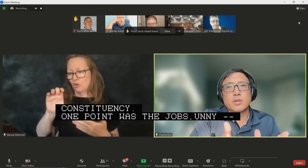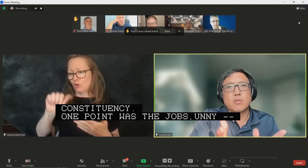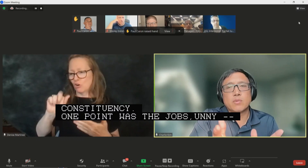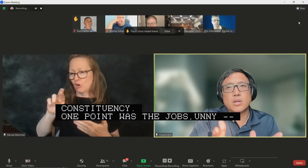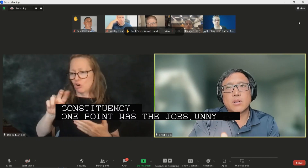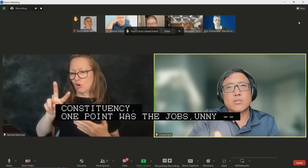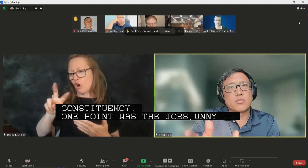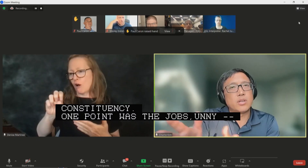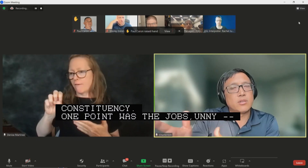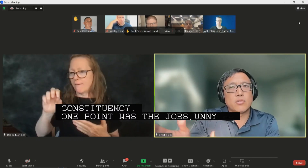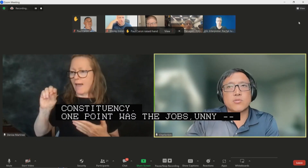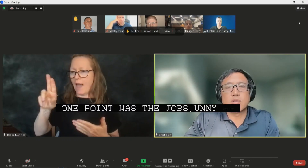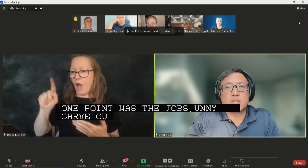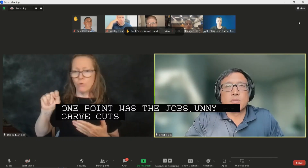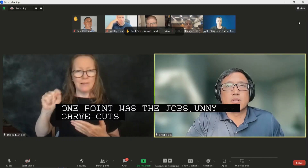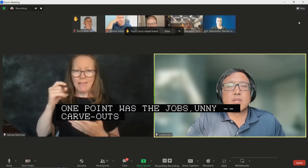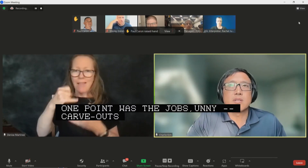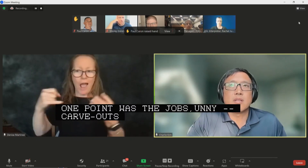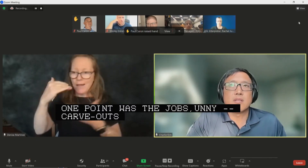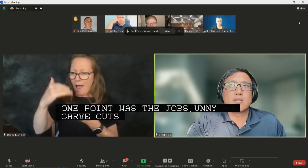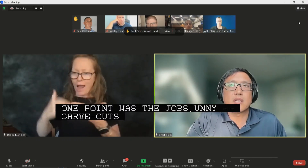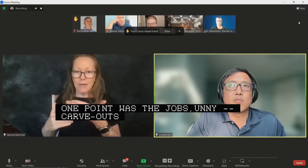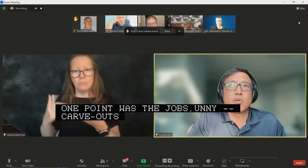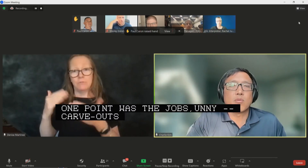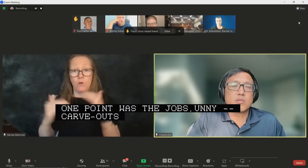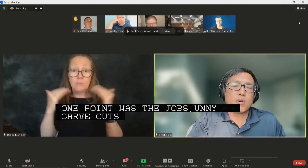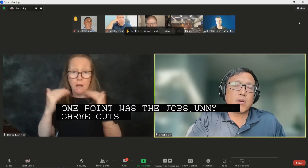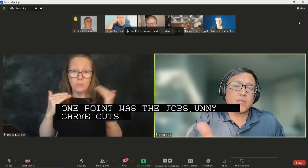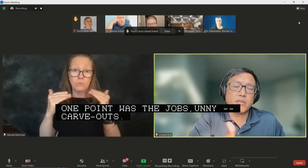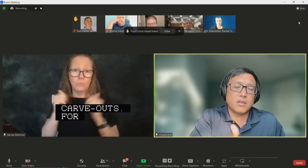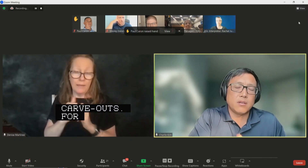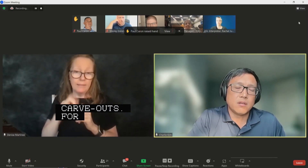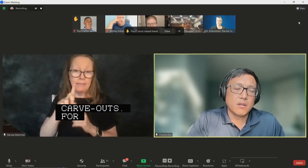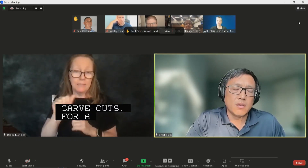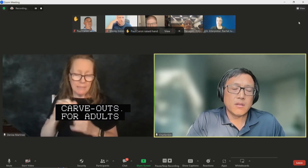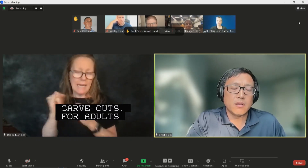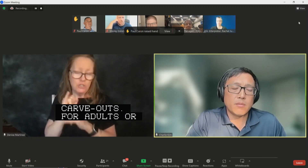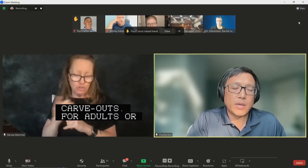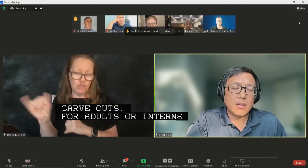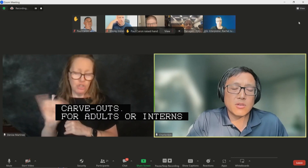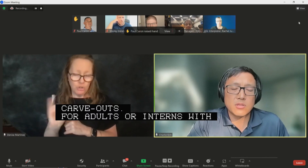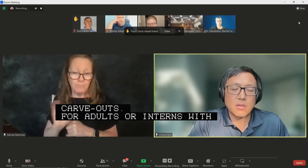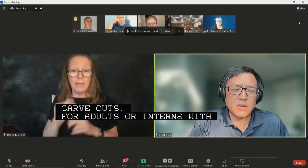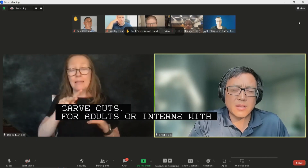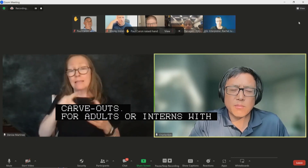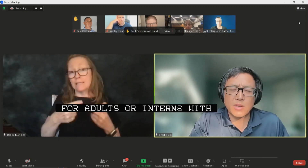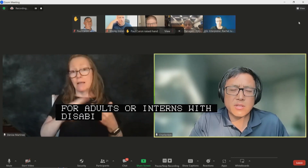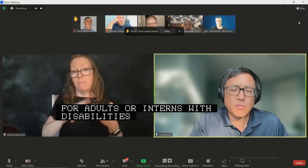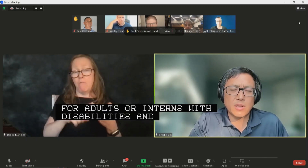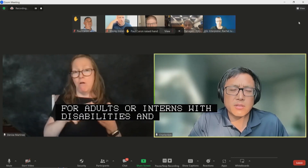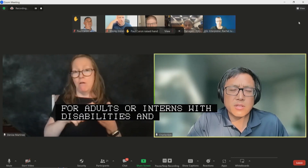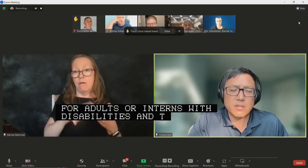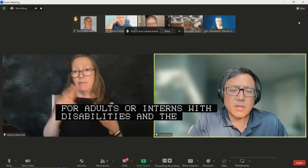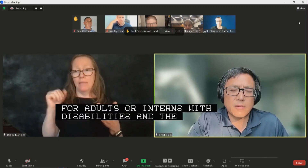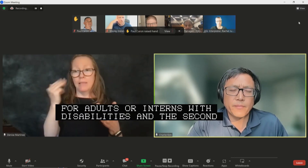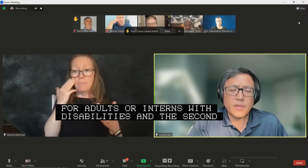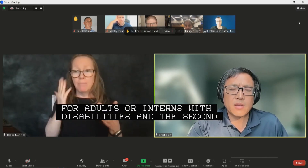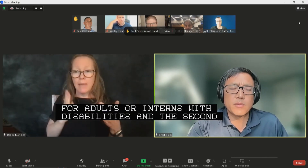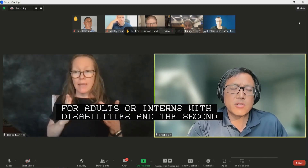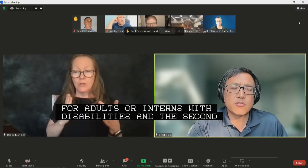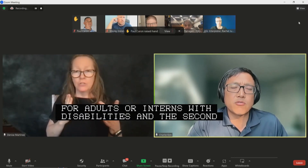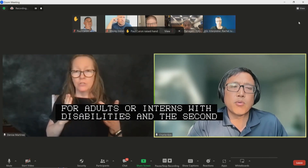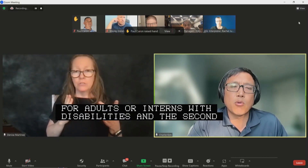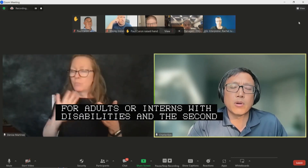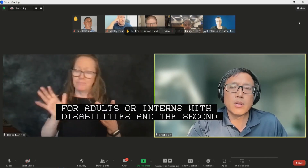for, you know, adults or interns with disabilities? And then the second part was part of the mayor's, or not the mayor's, I apologize,